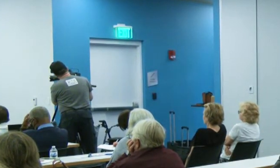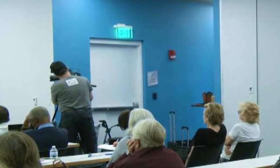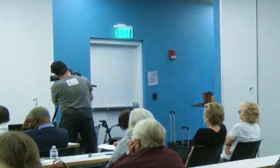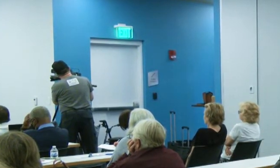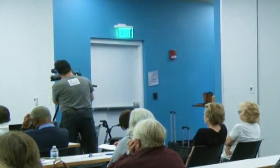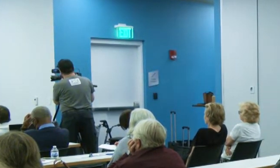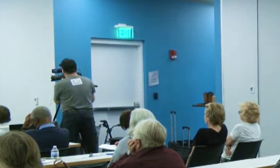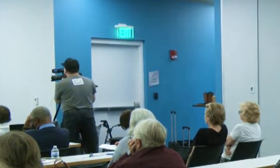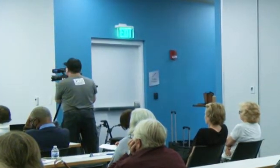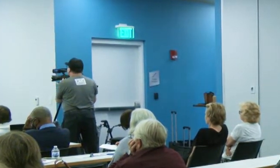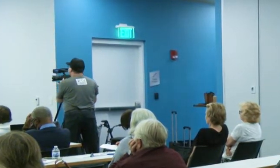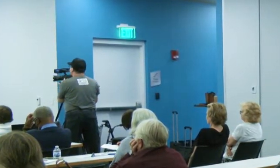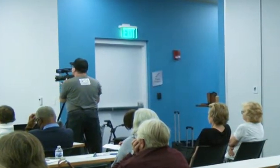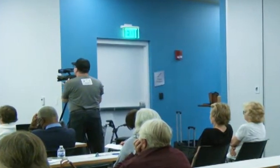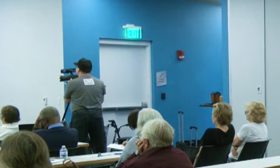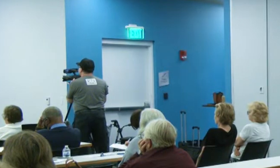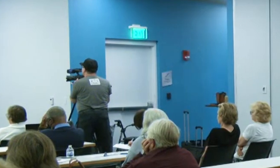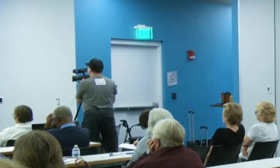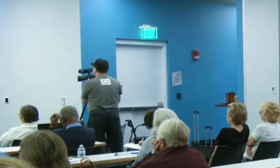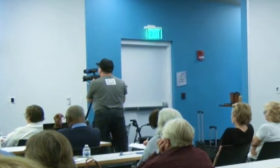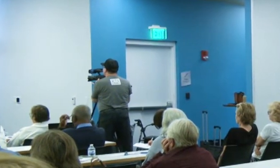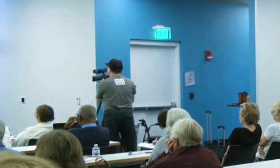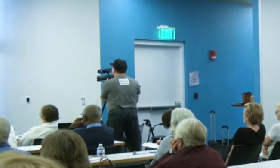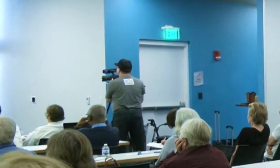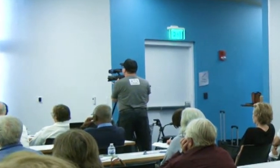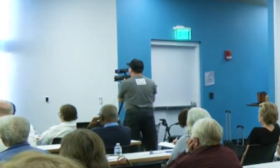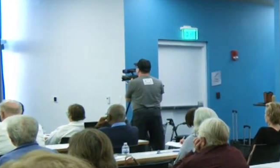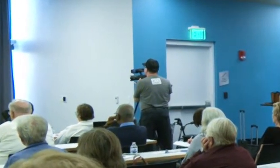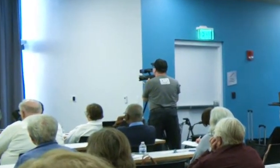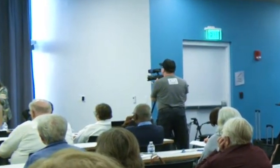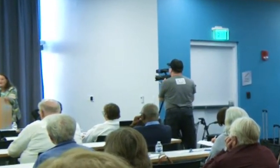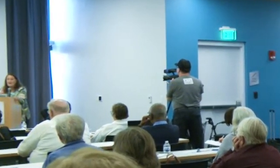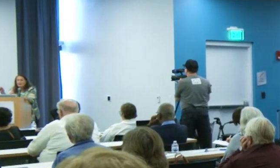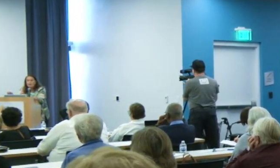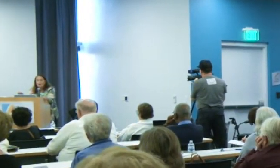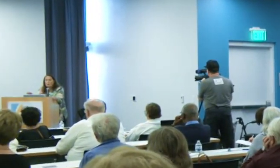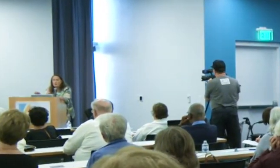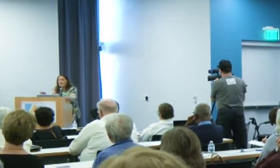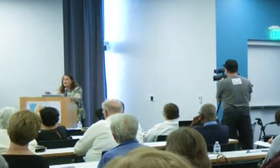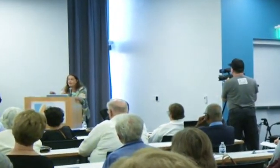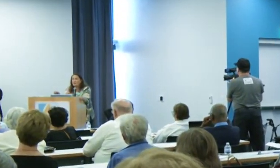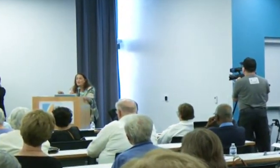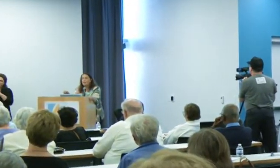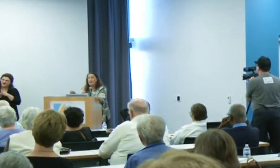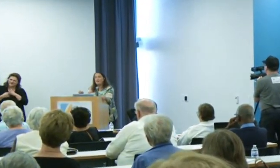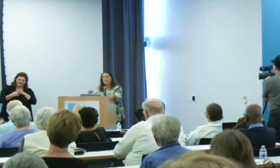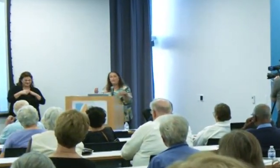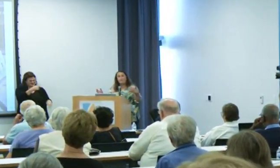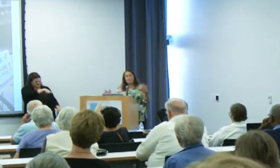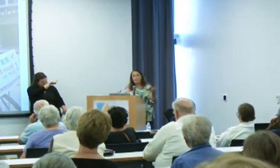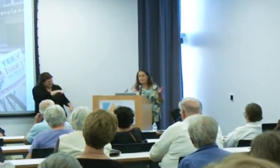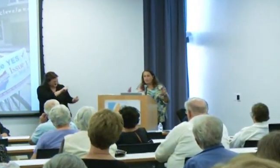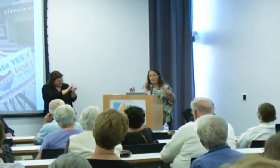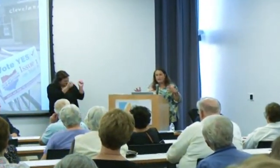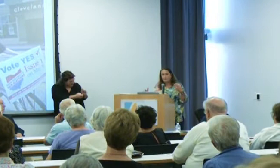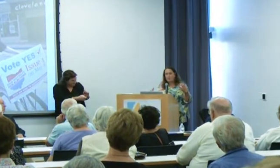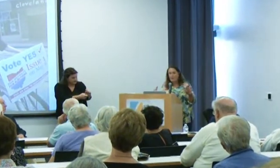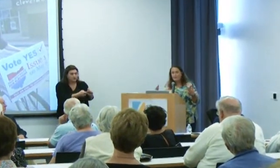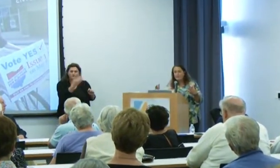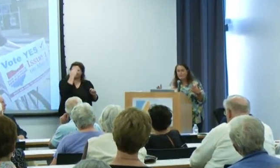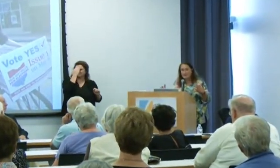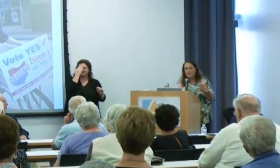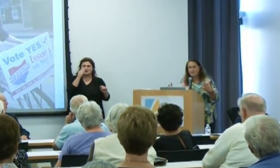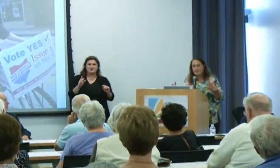they came because voters demanded they do better. Even though we're not talking about an even number of Democrats